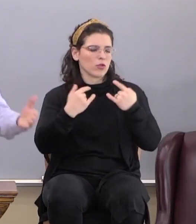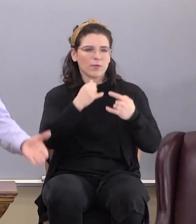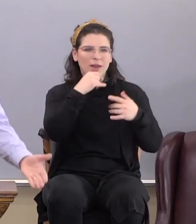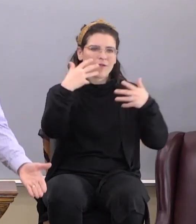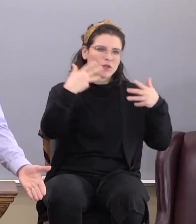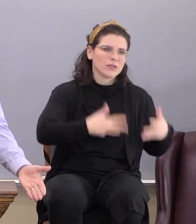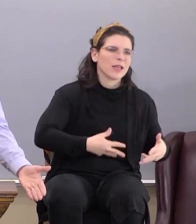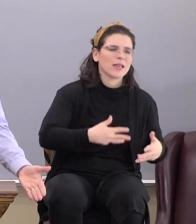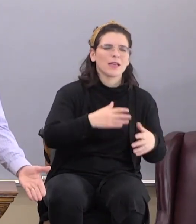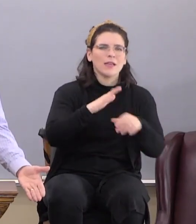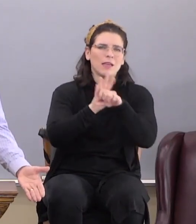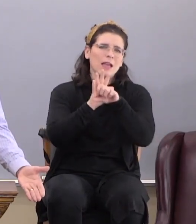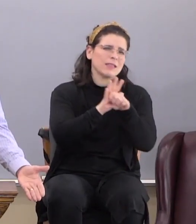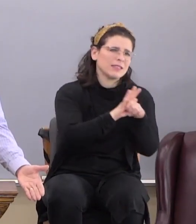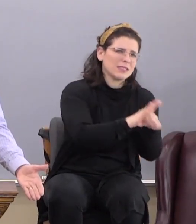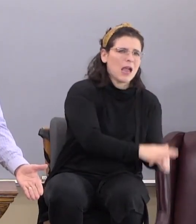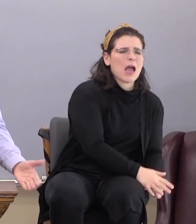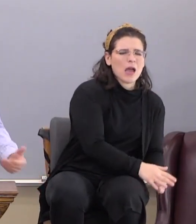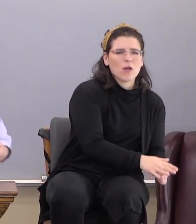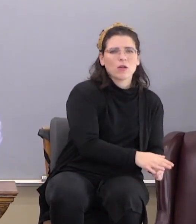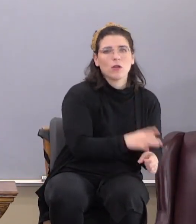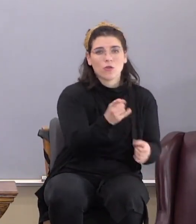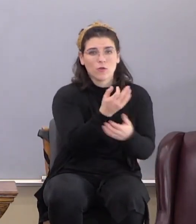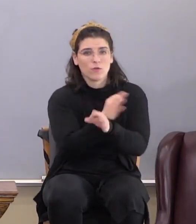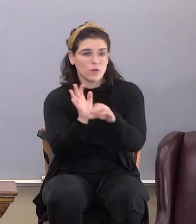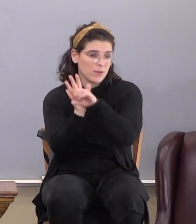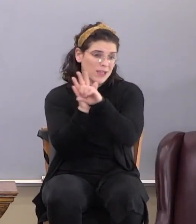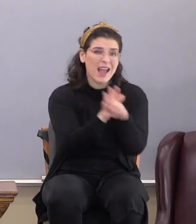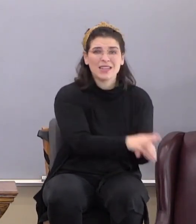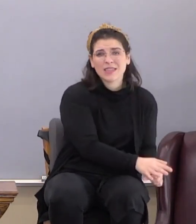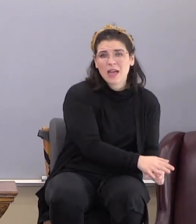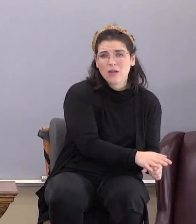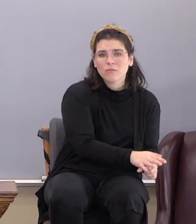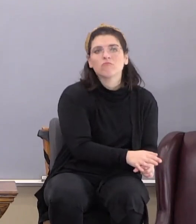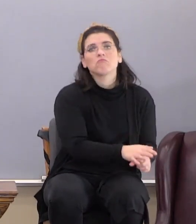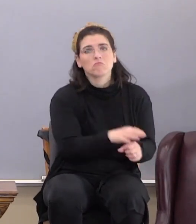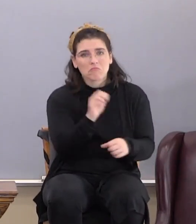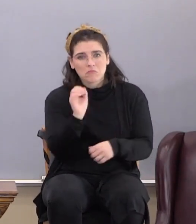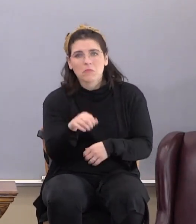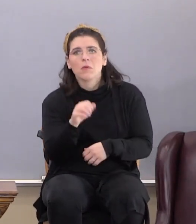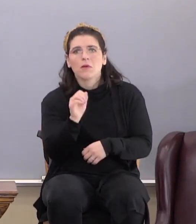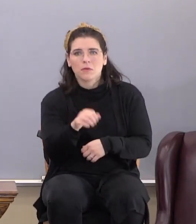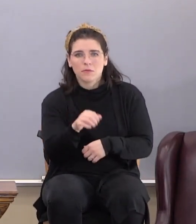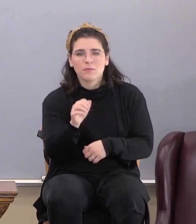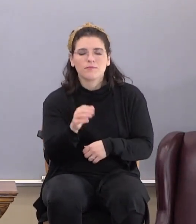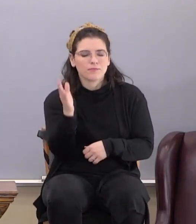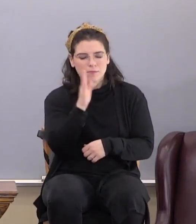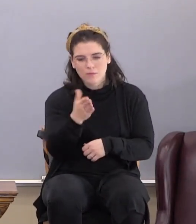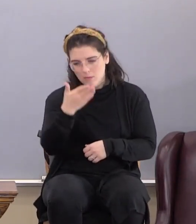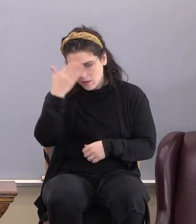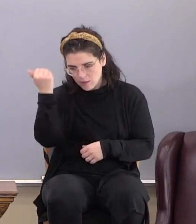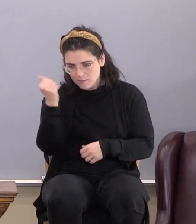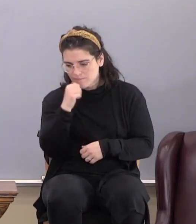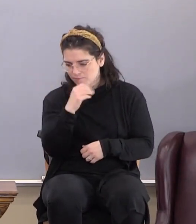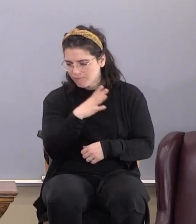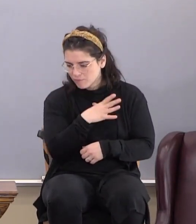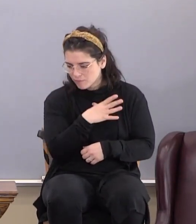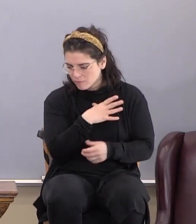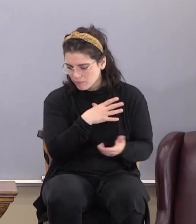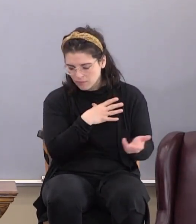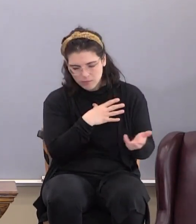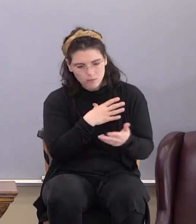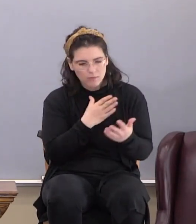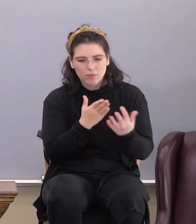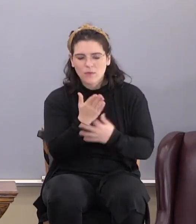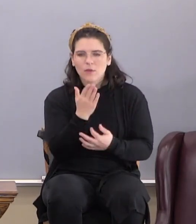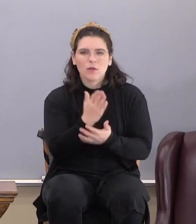Cast down. Are you free to be cast down? Absolutely. I'll never forget, lady, she was going